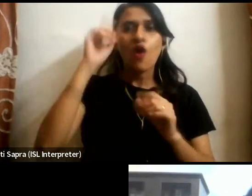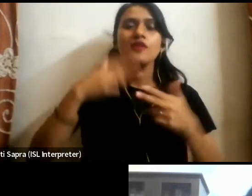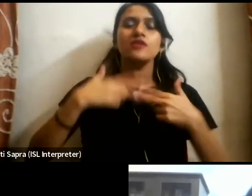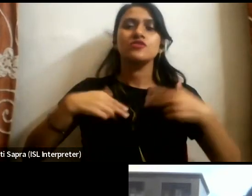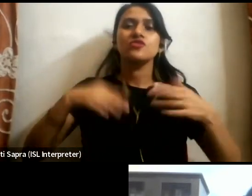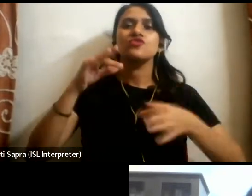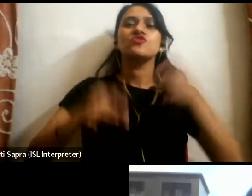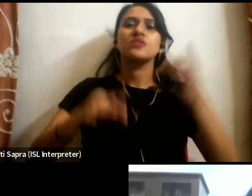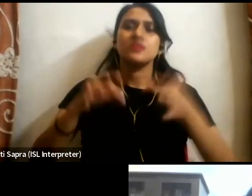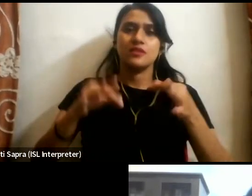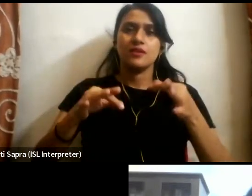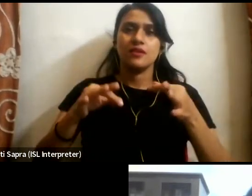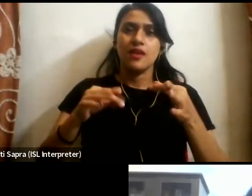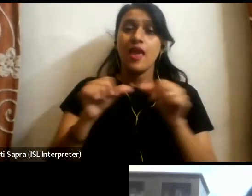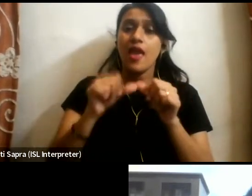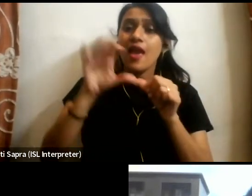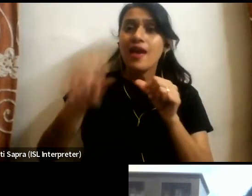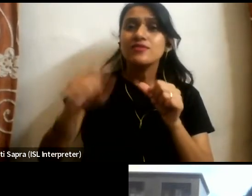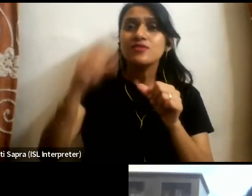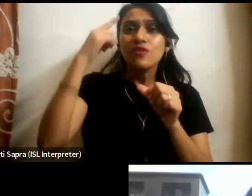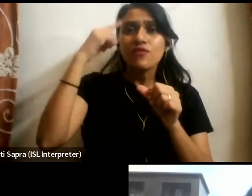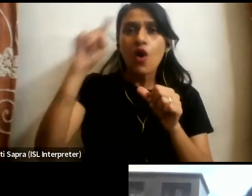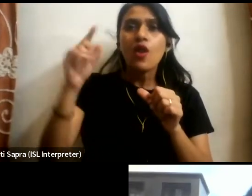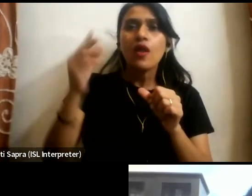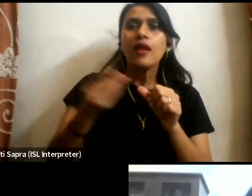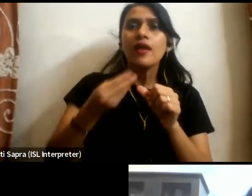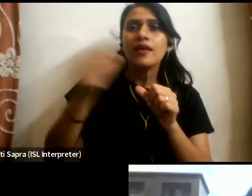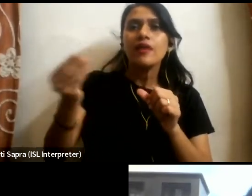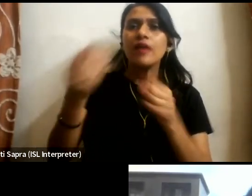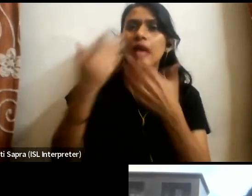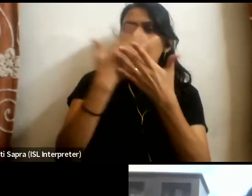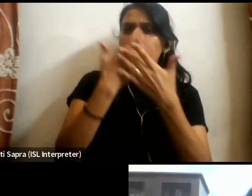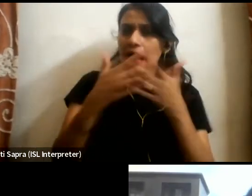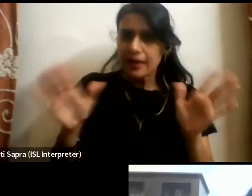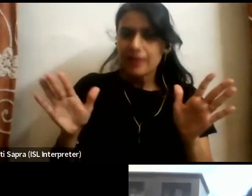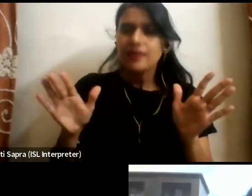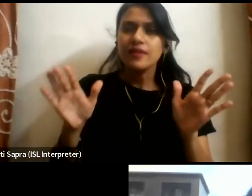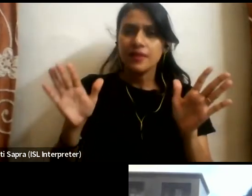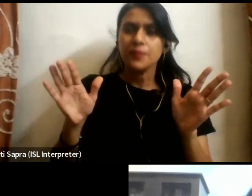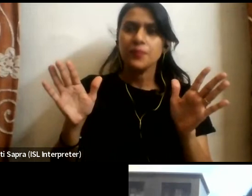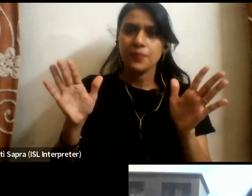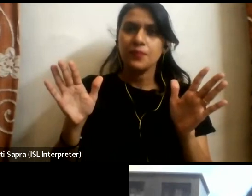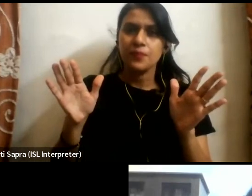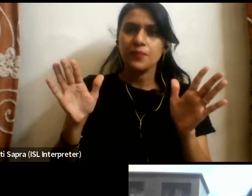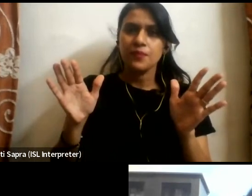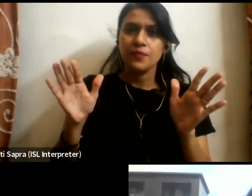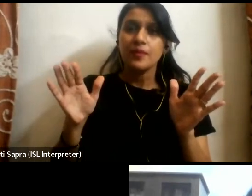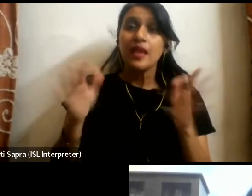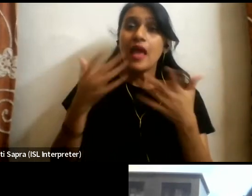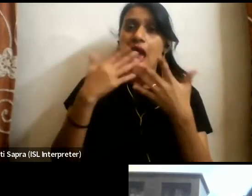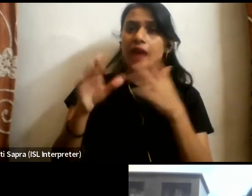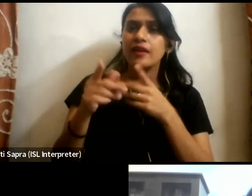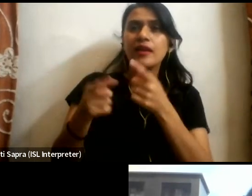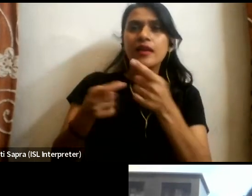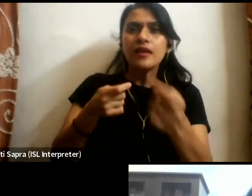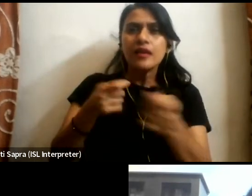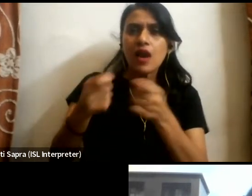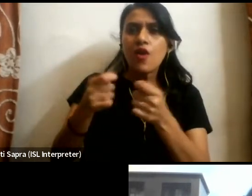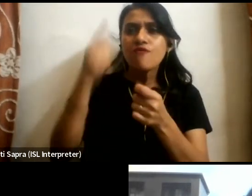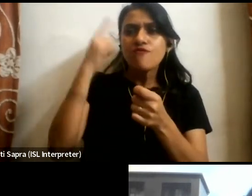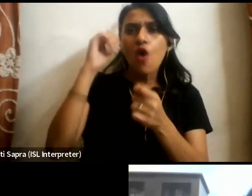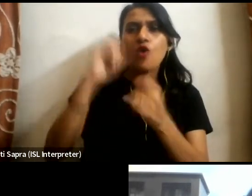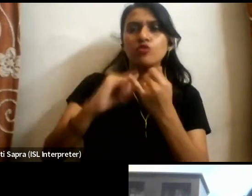we need to provide access to justice, therefore you cannot curtail any kind of, put any constraints on the Supreme